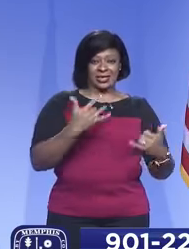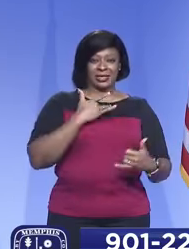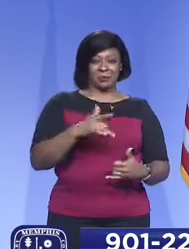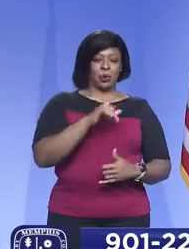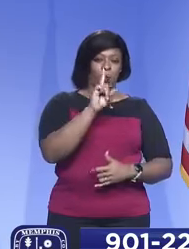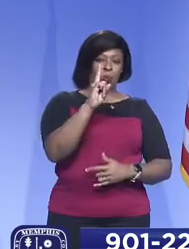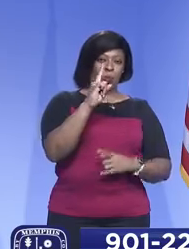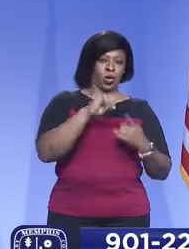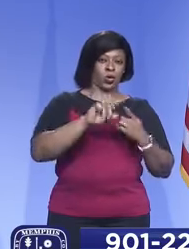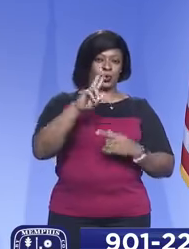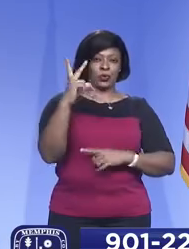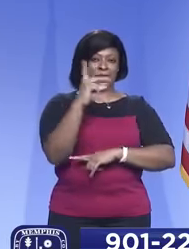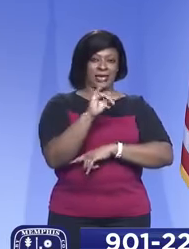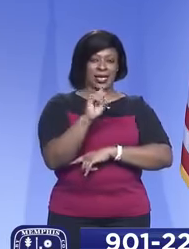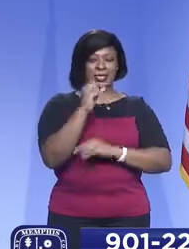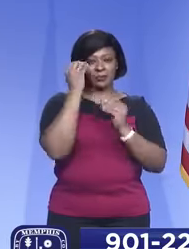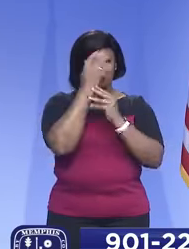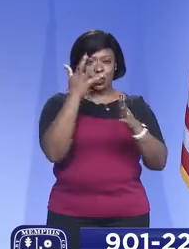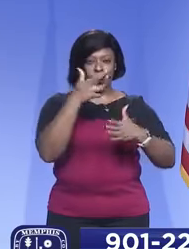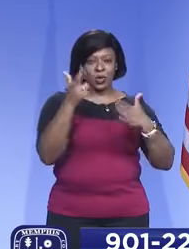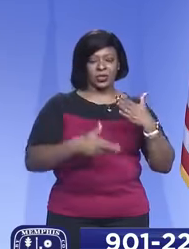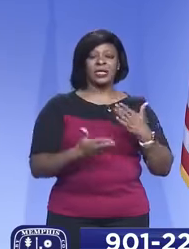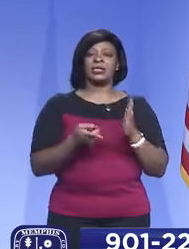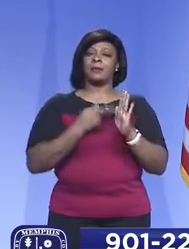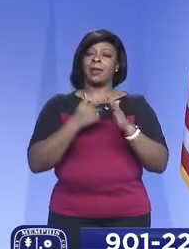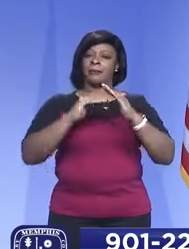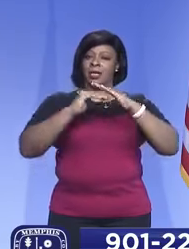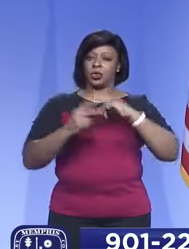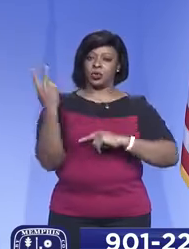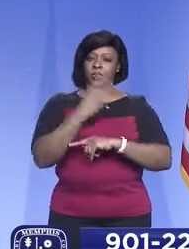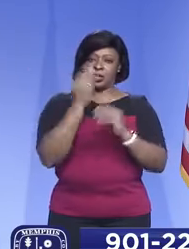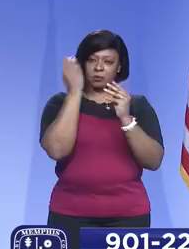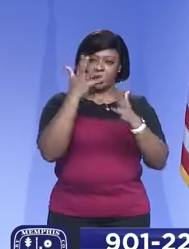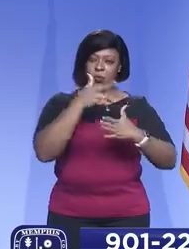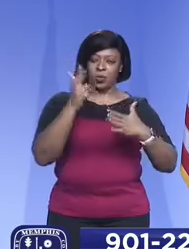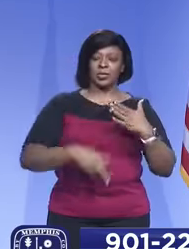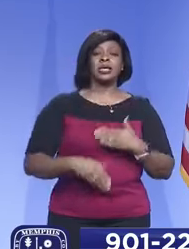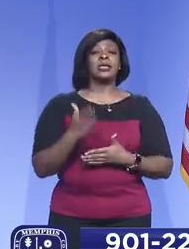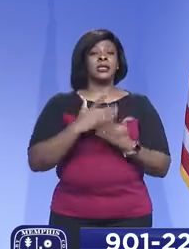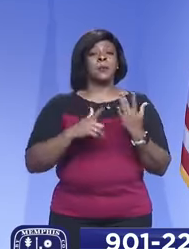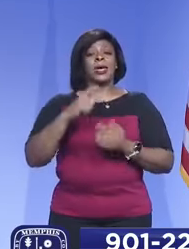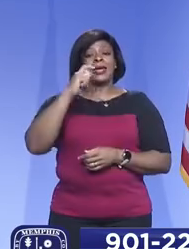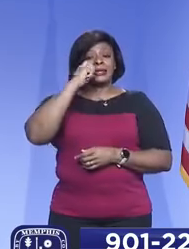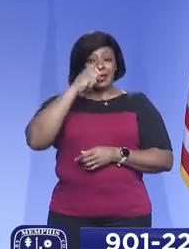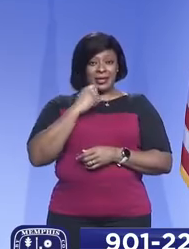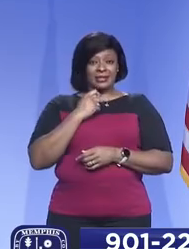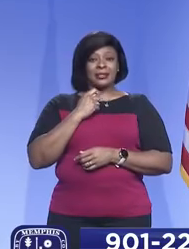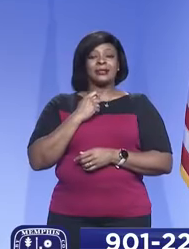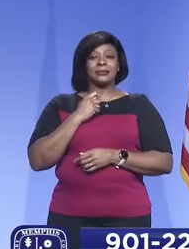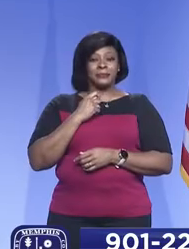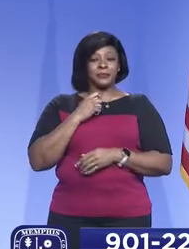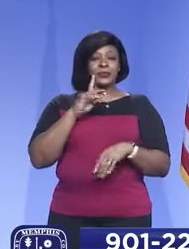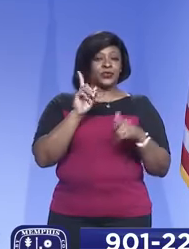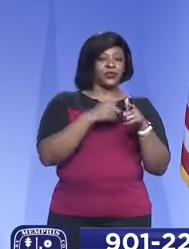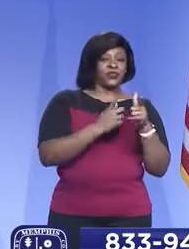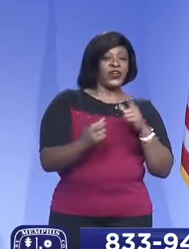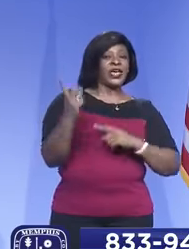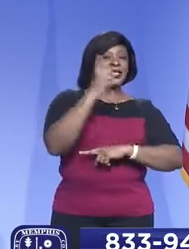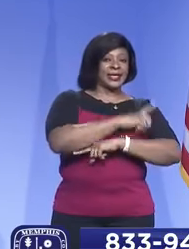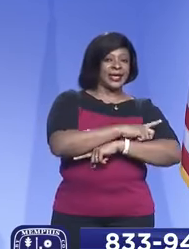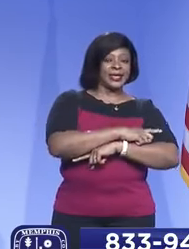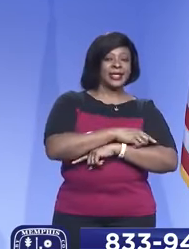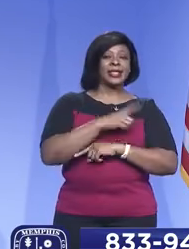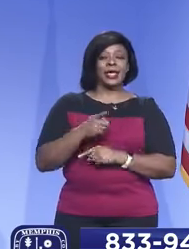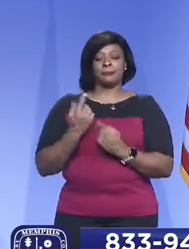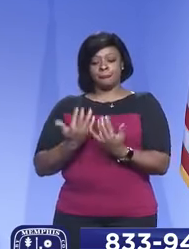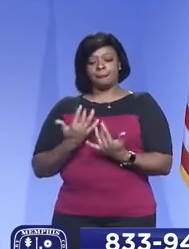between 1 and 3 days, most of them less than 2 days. So if someone's tested on the first day, they're going to